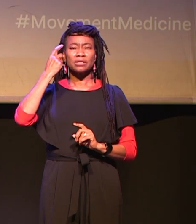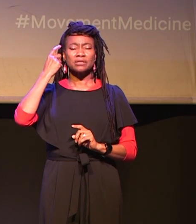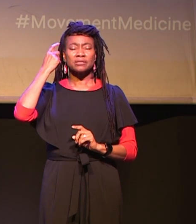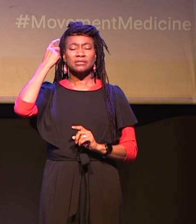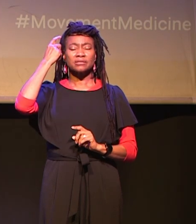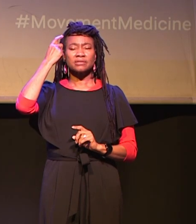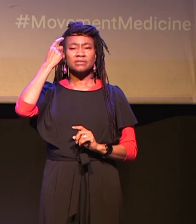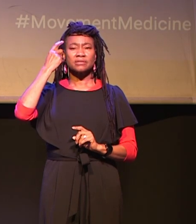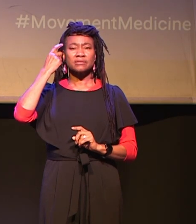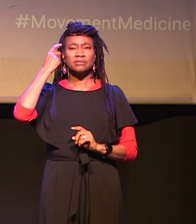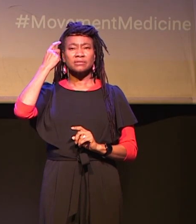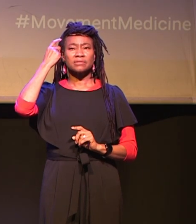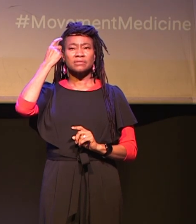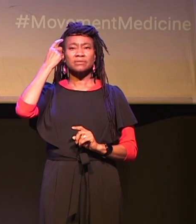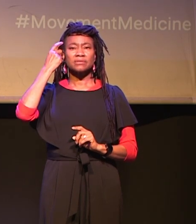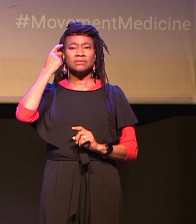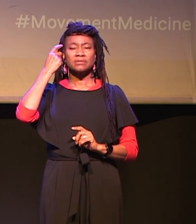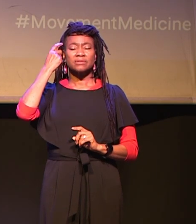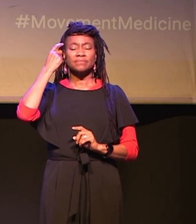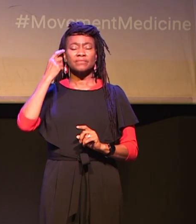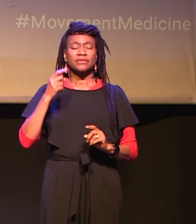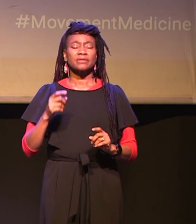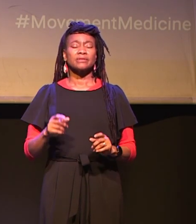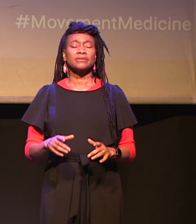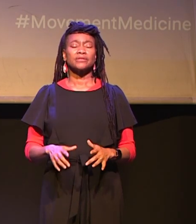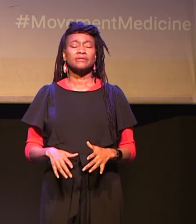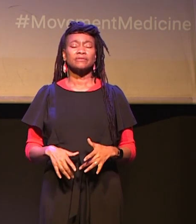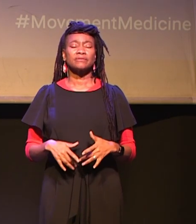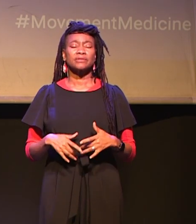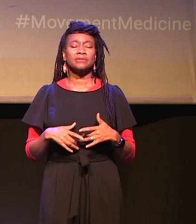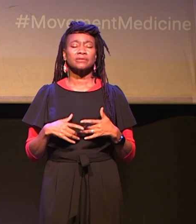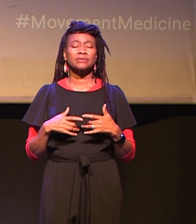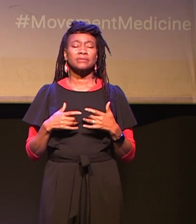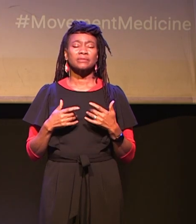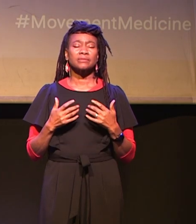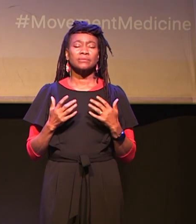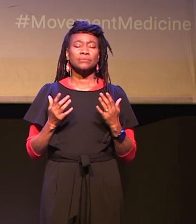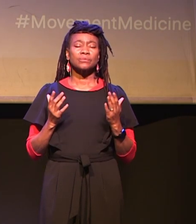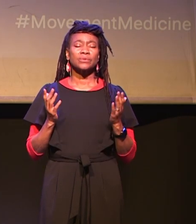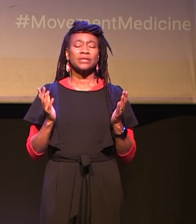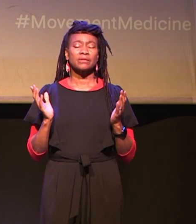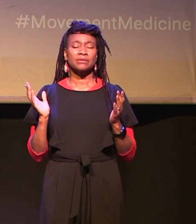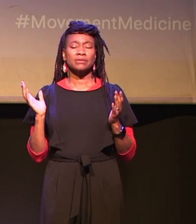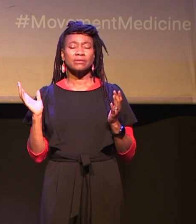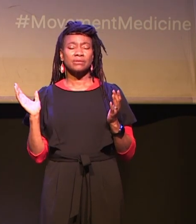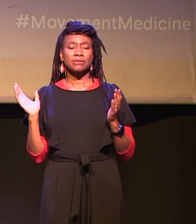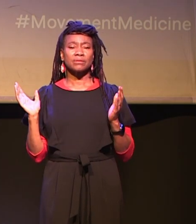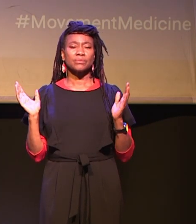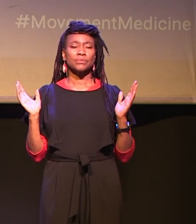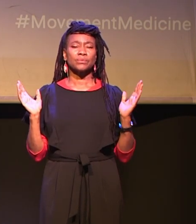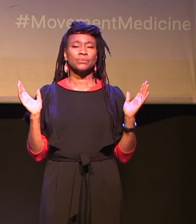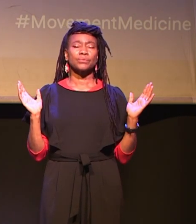And then feeling here in our width, you can feel side to side. You can feel the actual width of your,